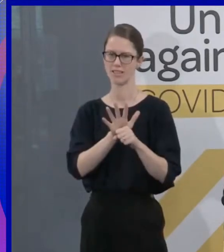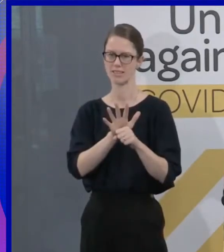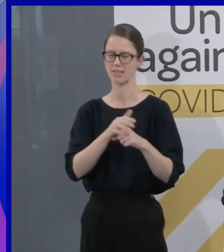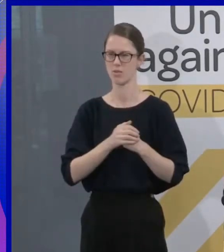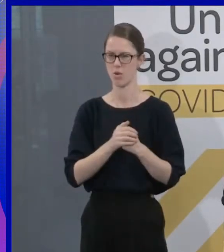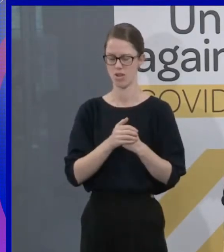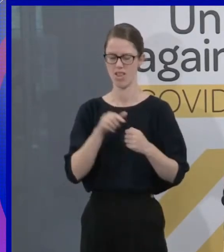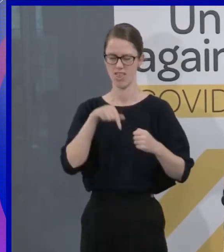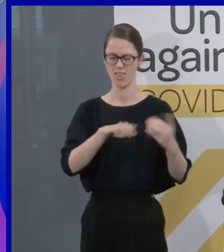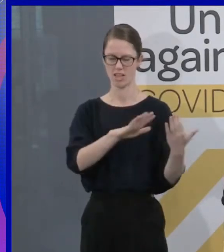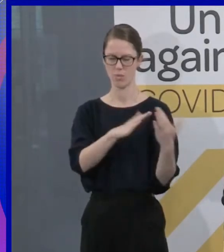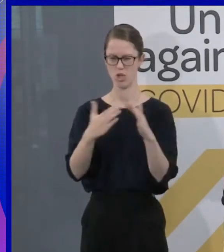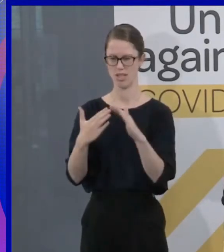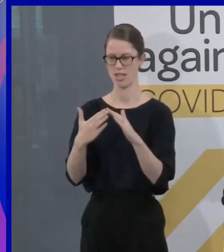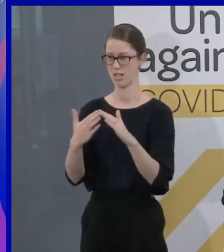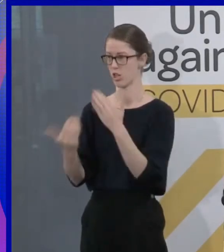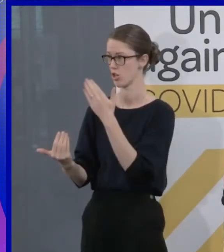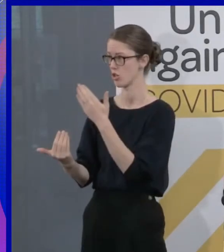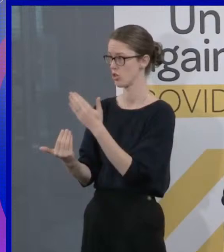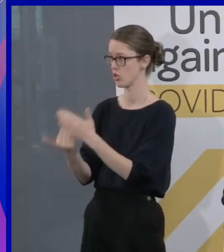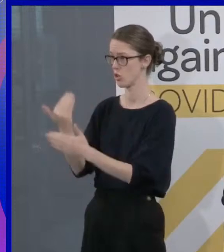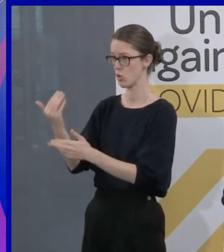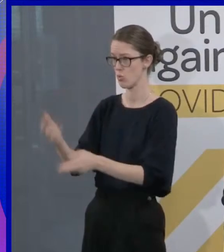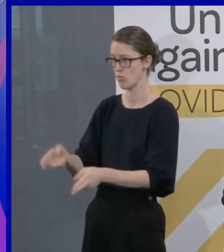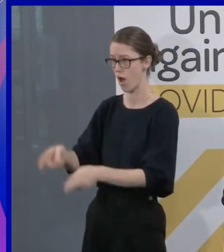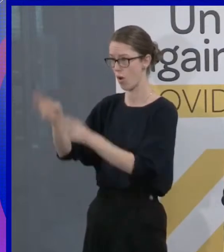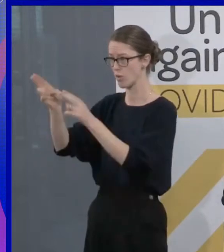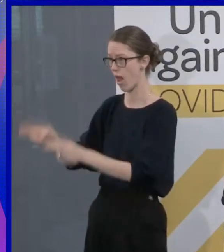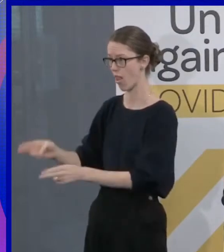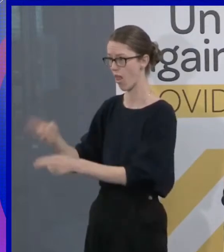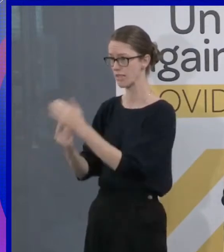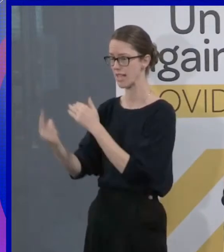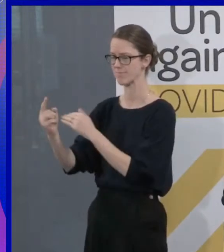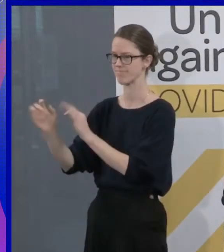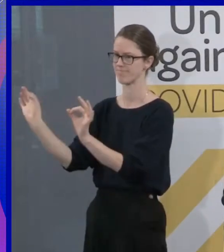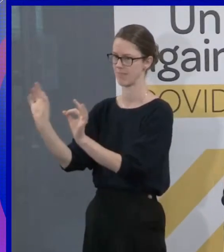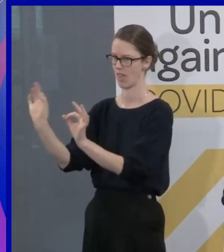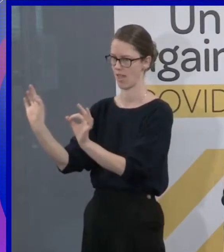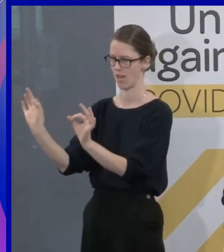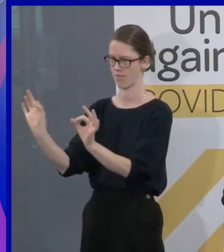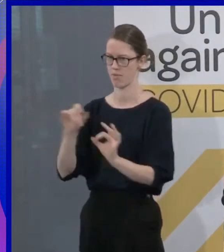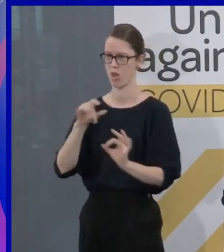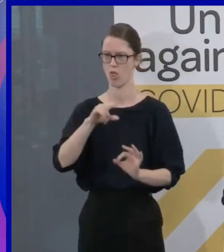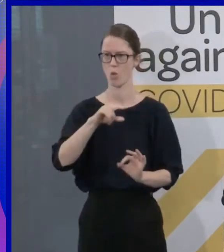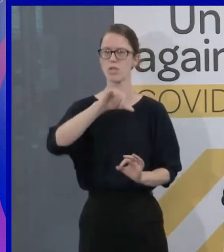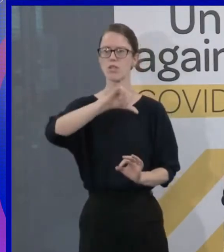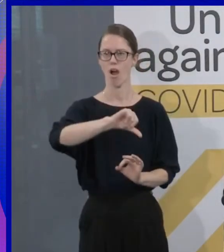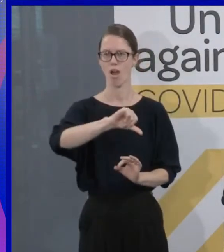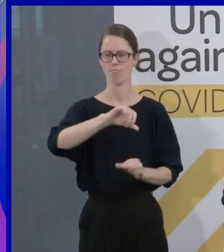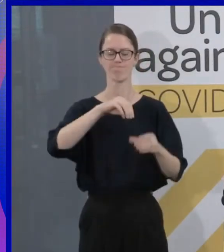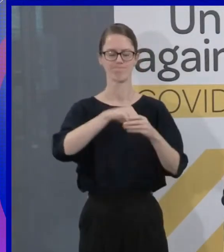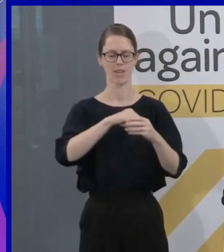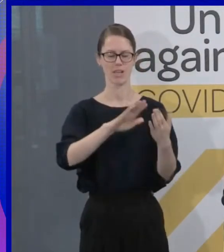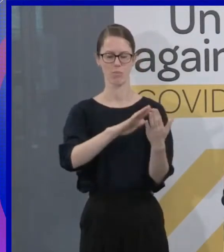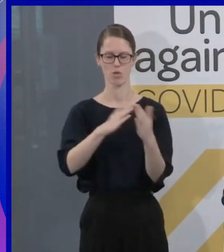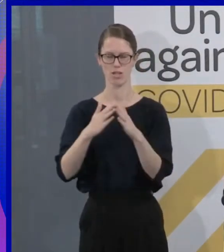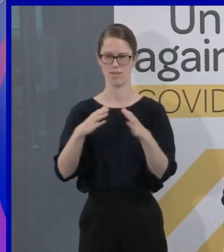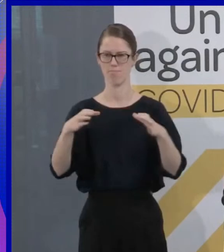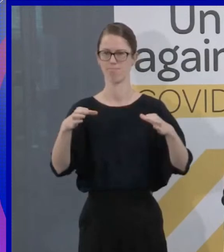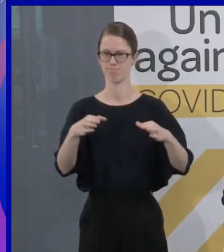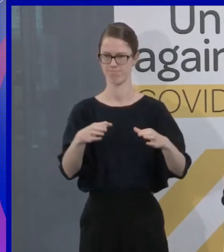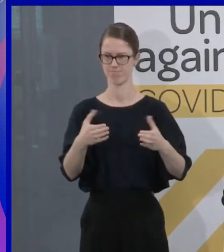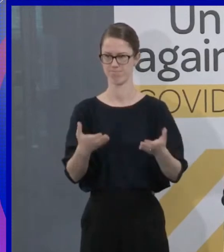the community, and there are no new cases in managed isolation facilities from travellers coming across the